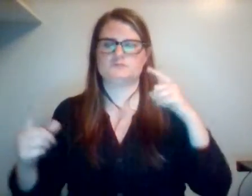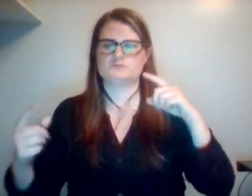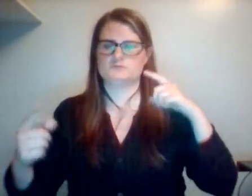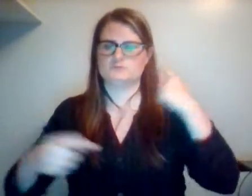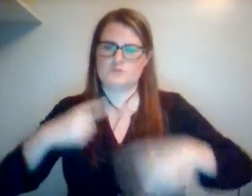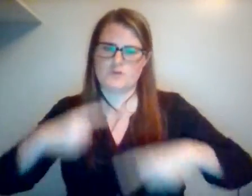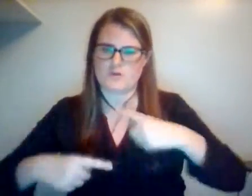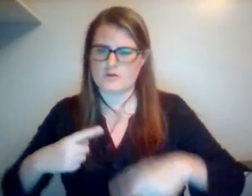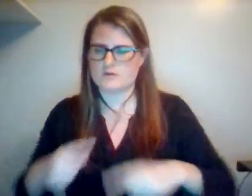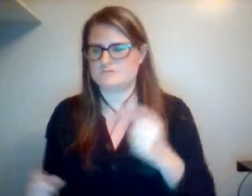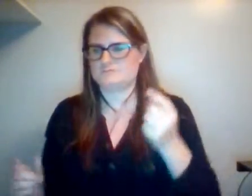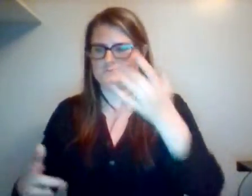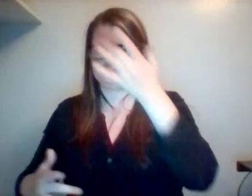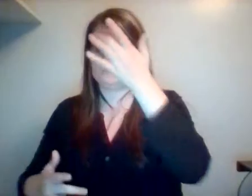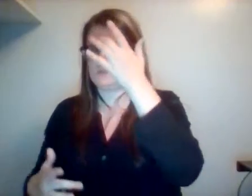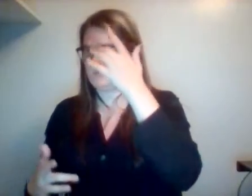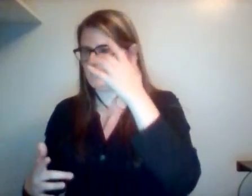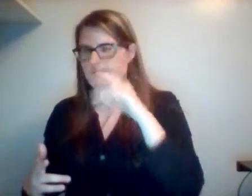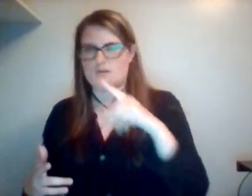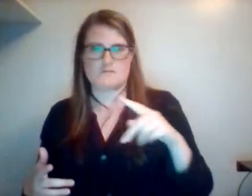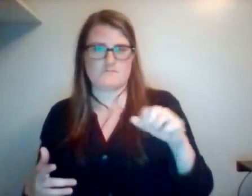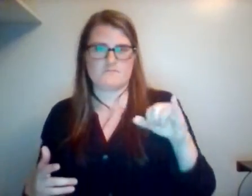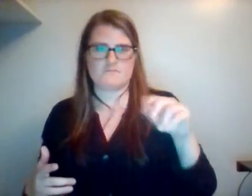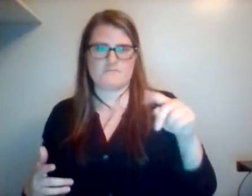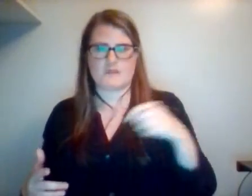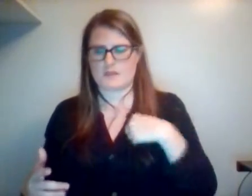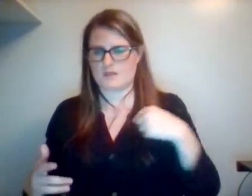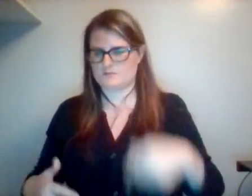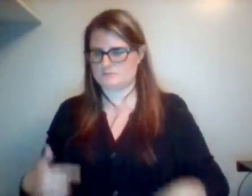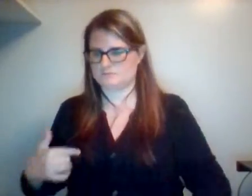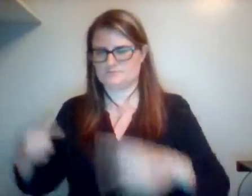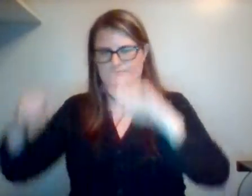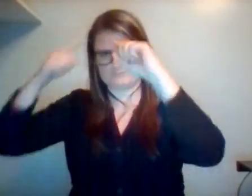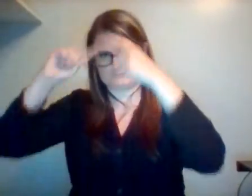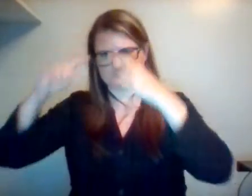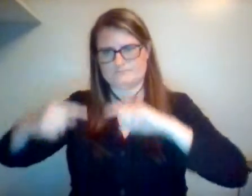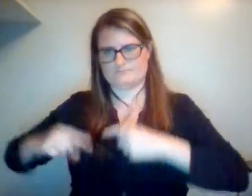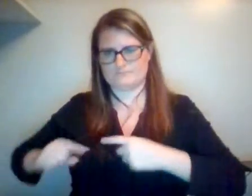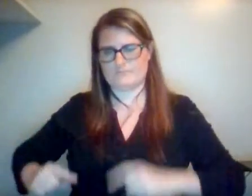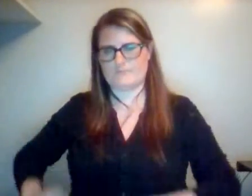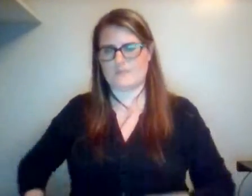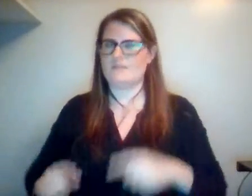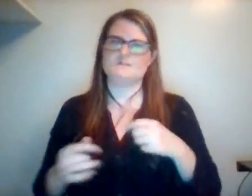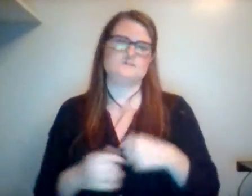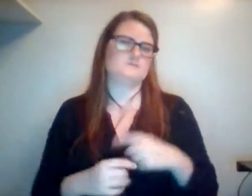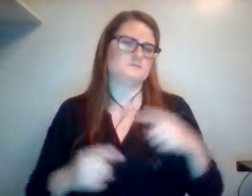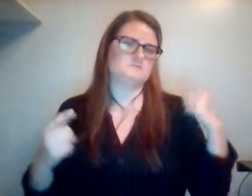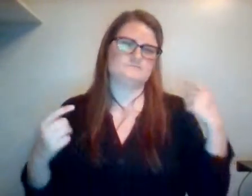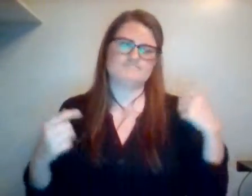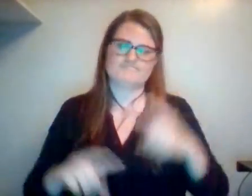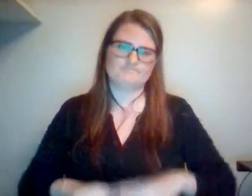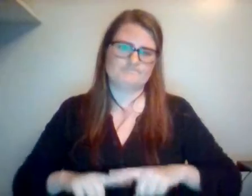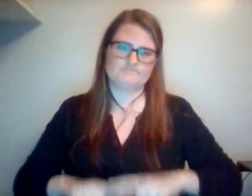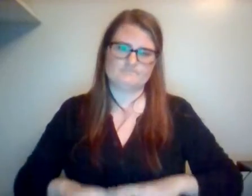your joints that you can barely get out of bed because it hurts so bad in the morning, and it's just easier to lie there a little